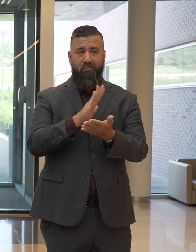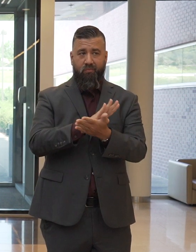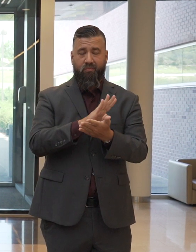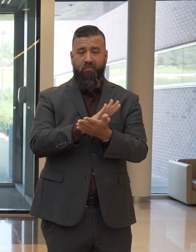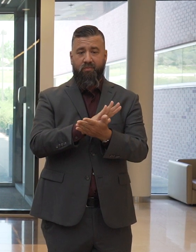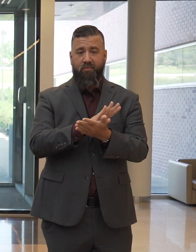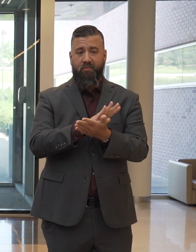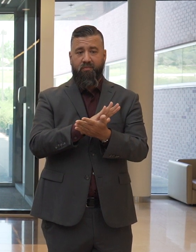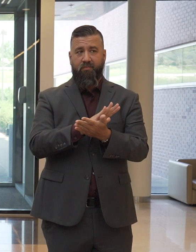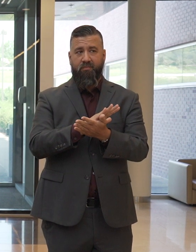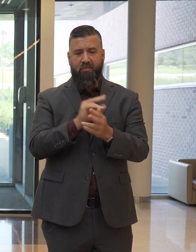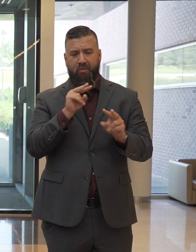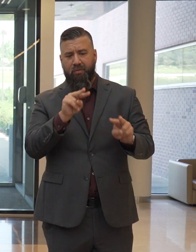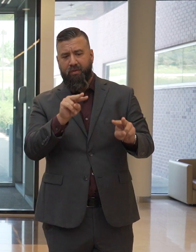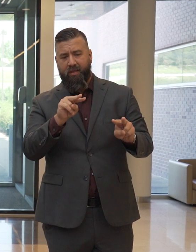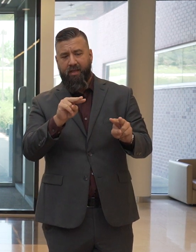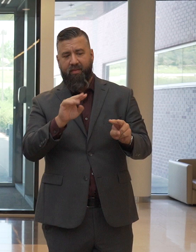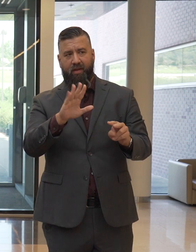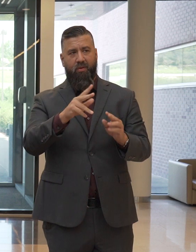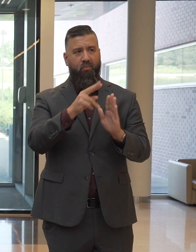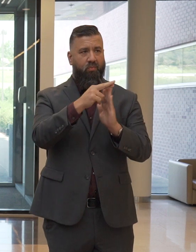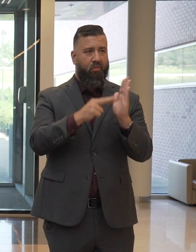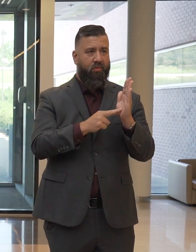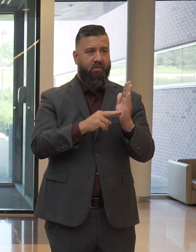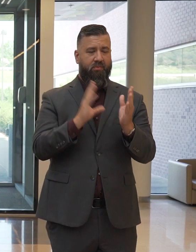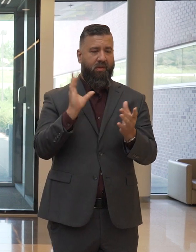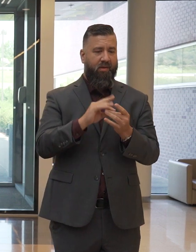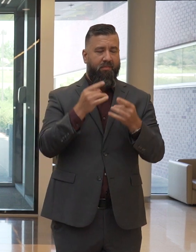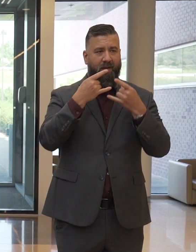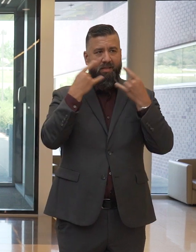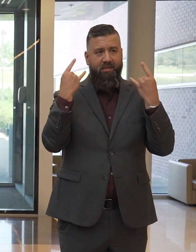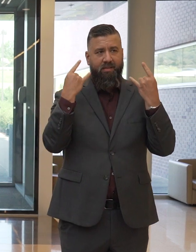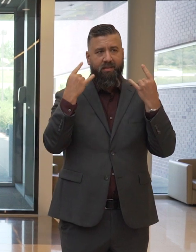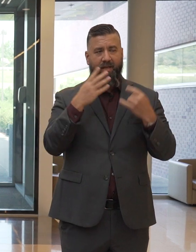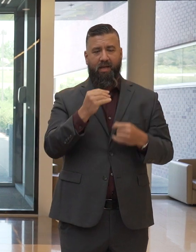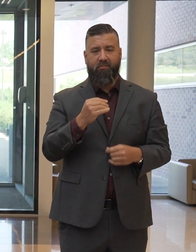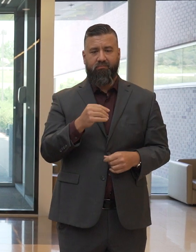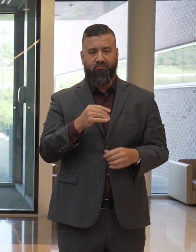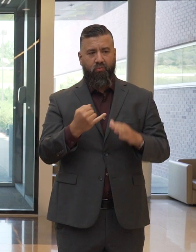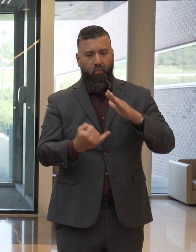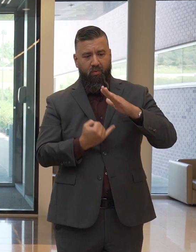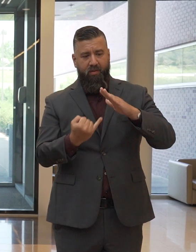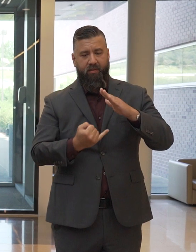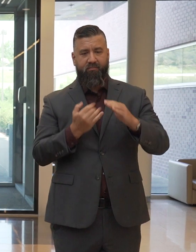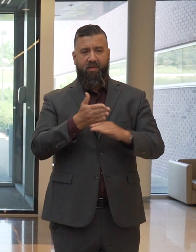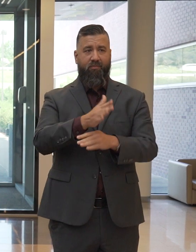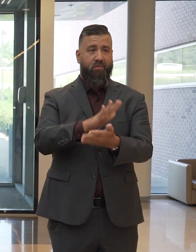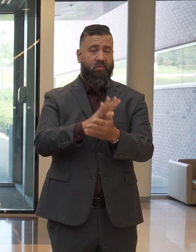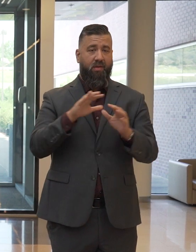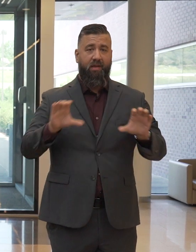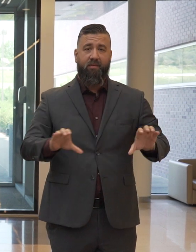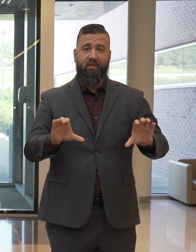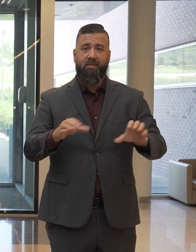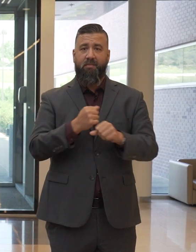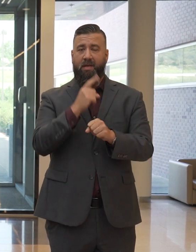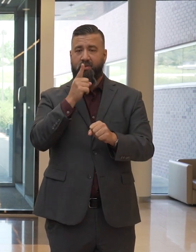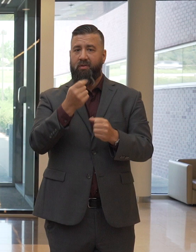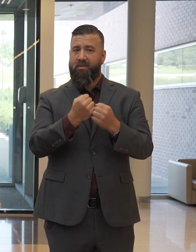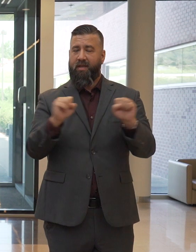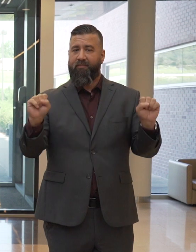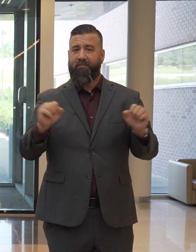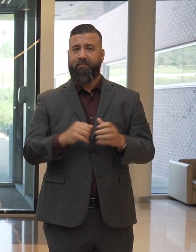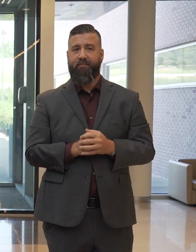schools to look very closely at their policies surrounding masking and quarantines and after-school activities to make sure that they're